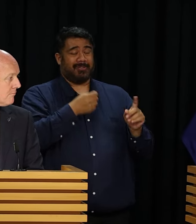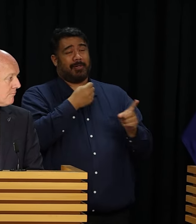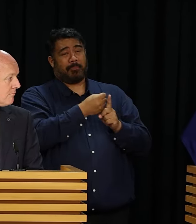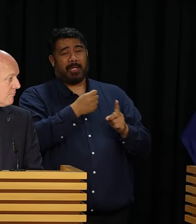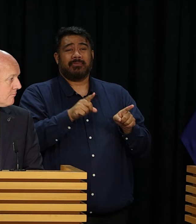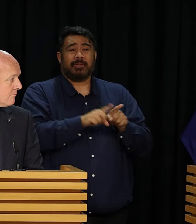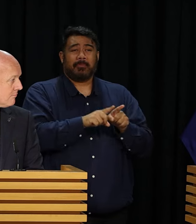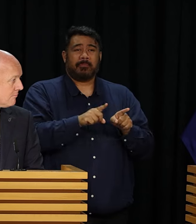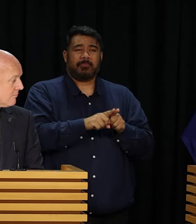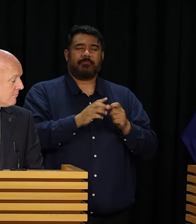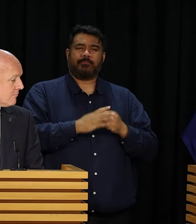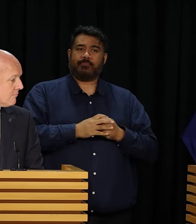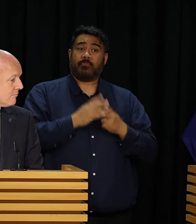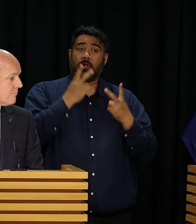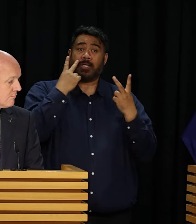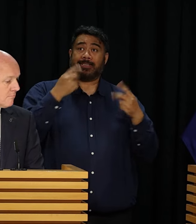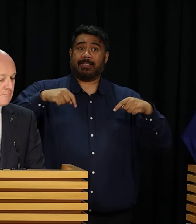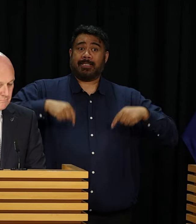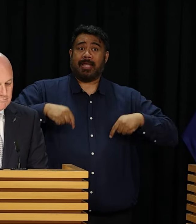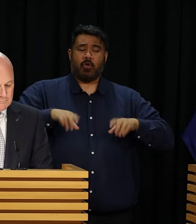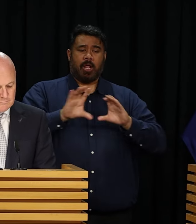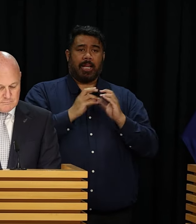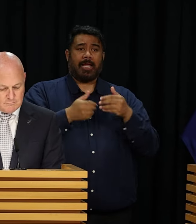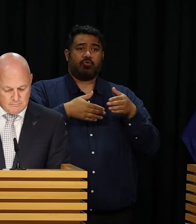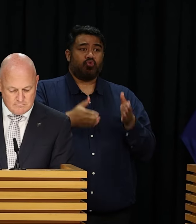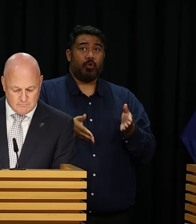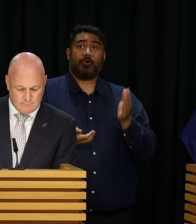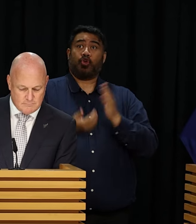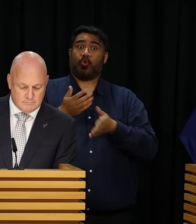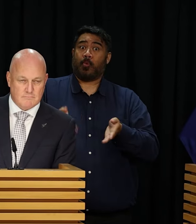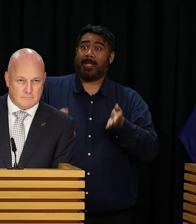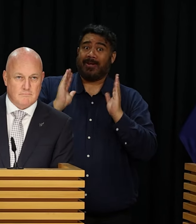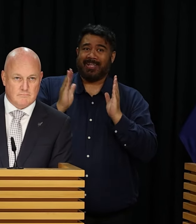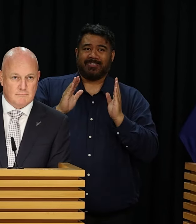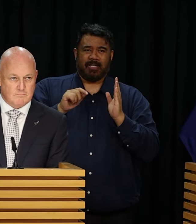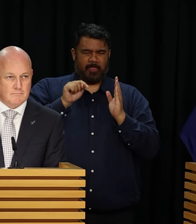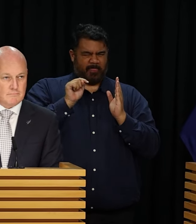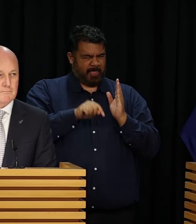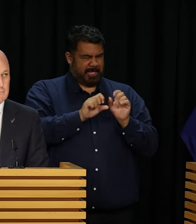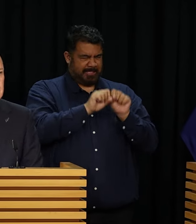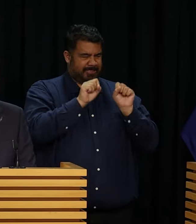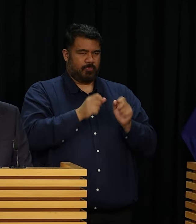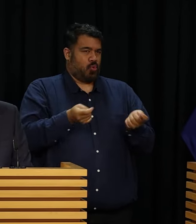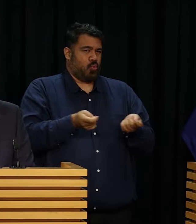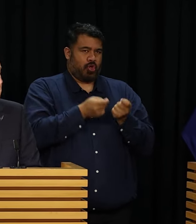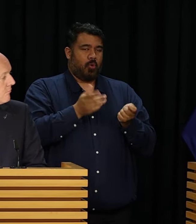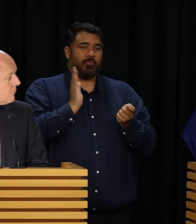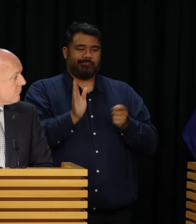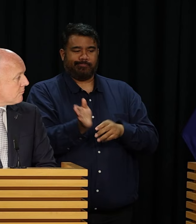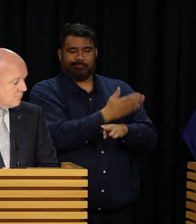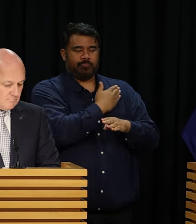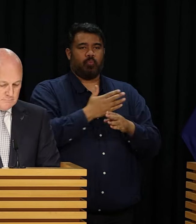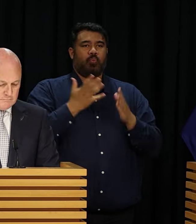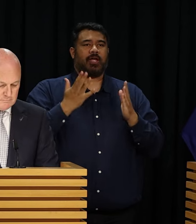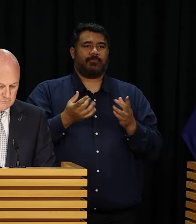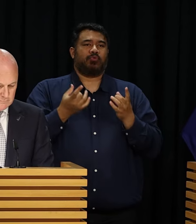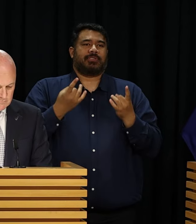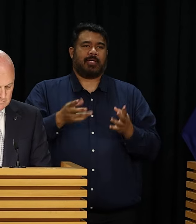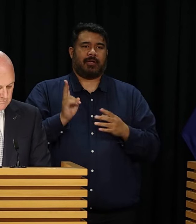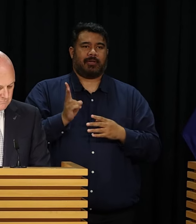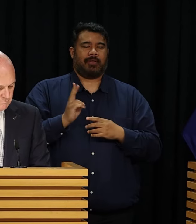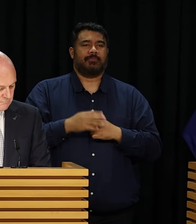that the current approach to delivering classrooms and school buildings is not working, and a change in approach is needed. We are